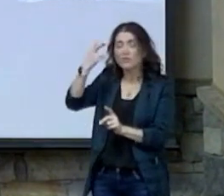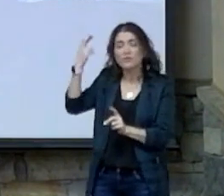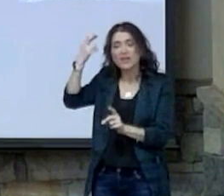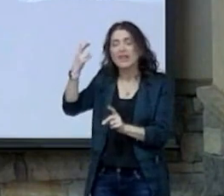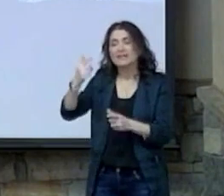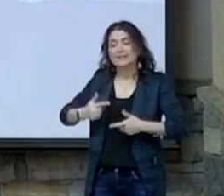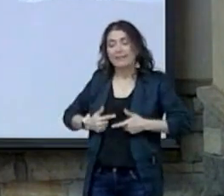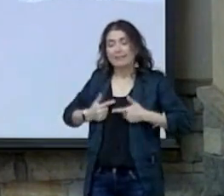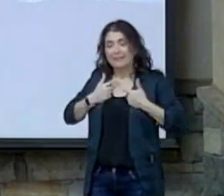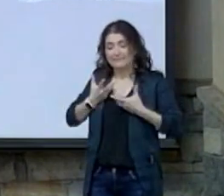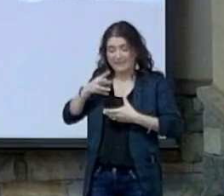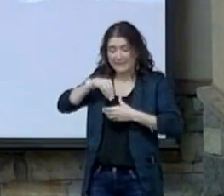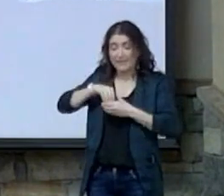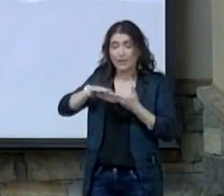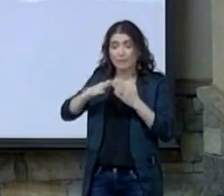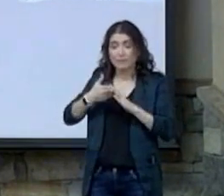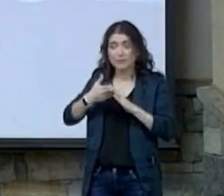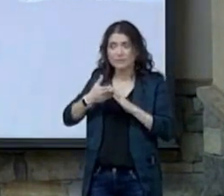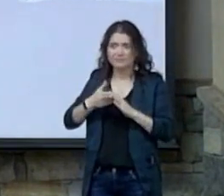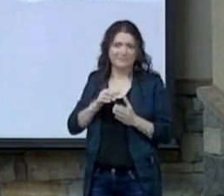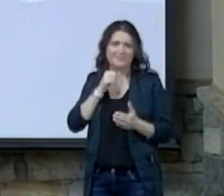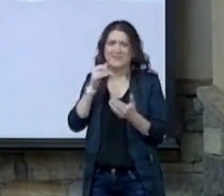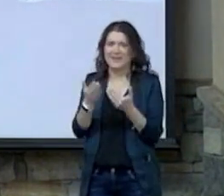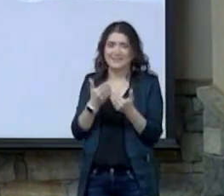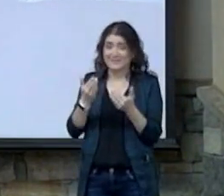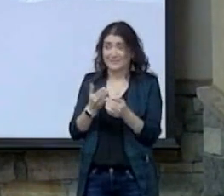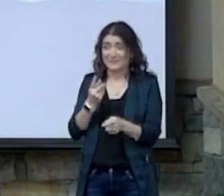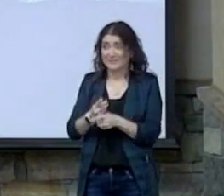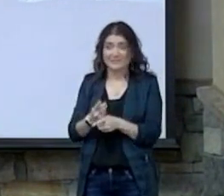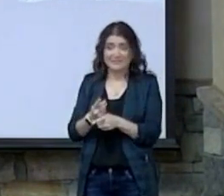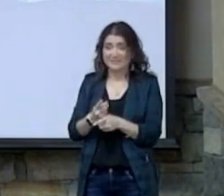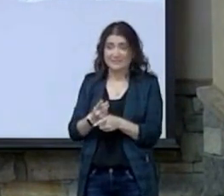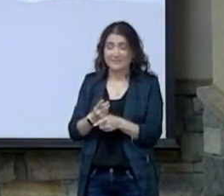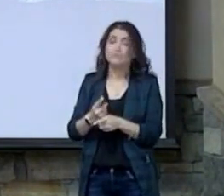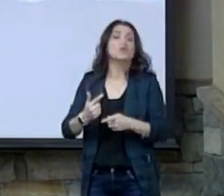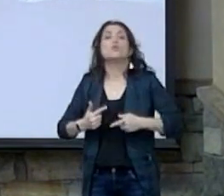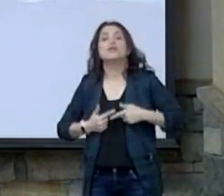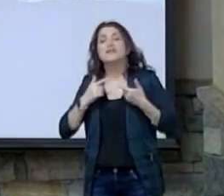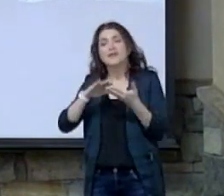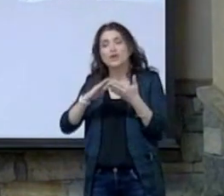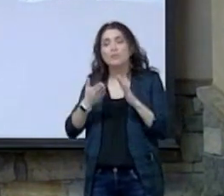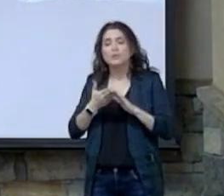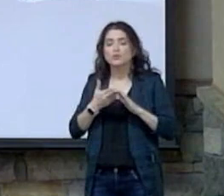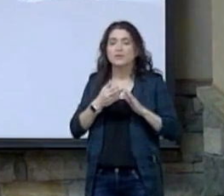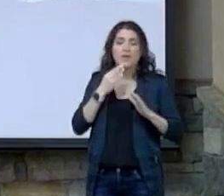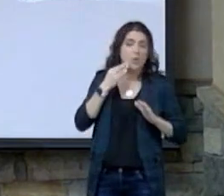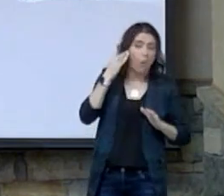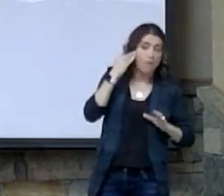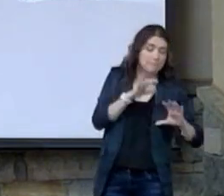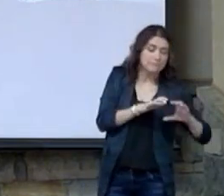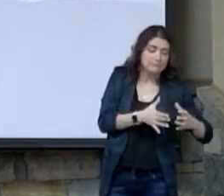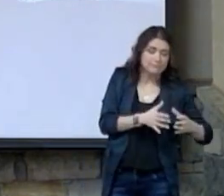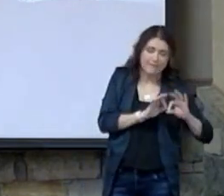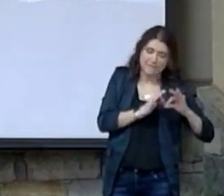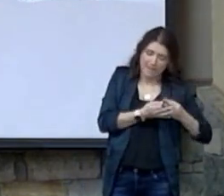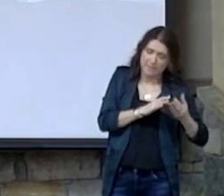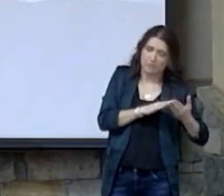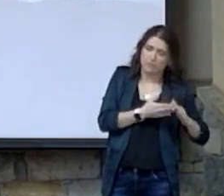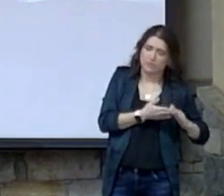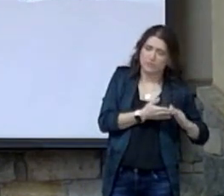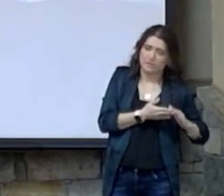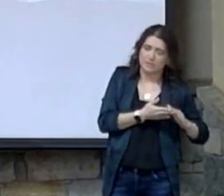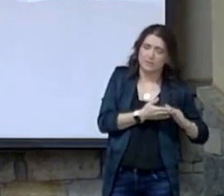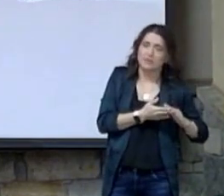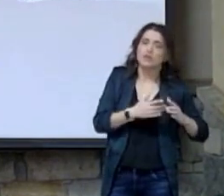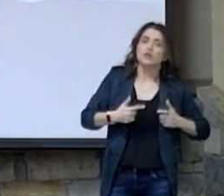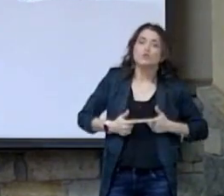in community is not easy, is it? We live in community within our homes. We have family community.